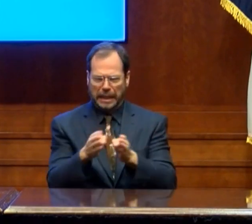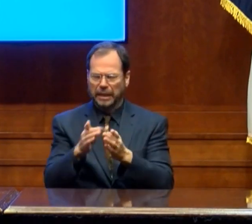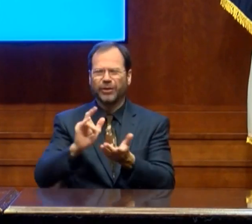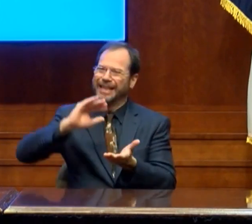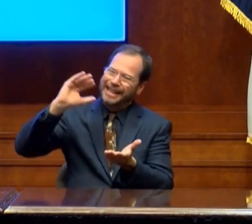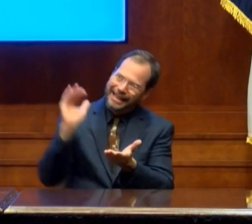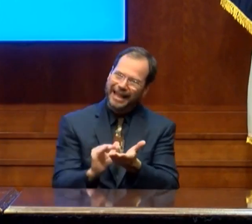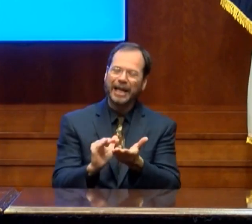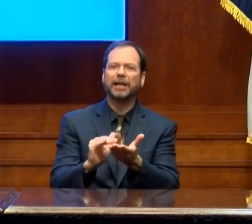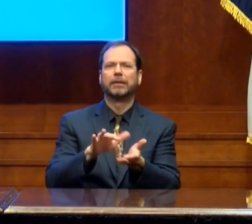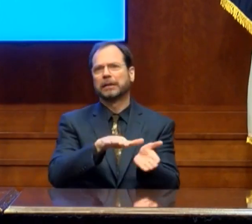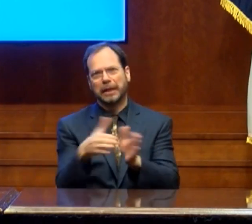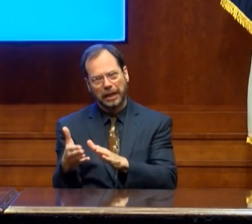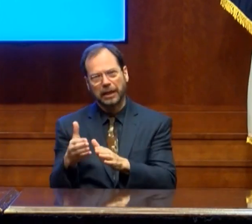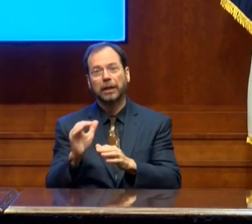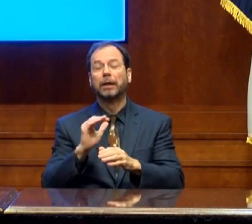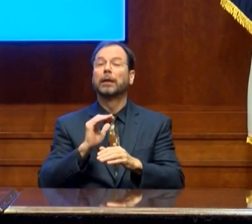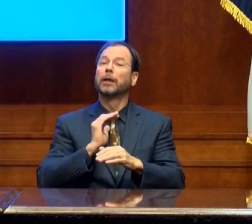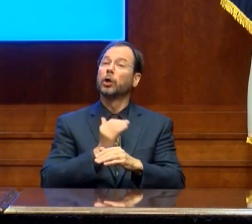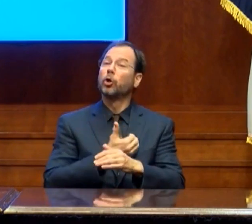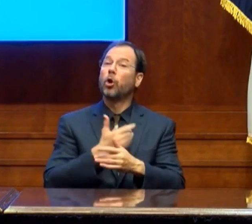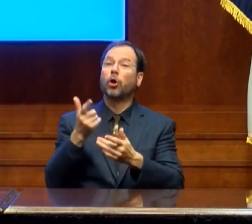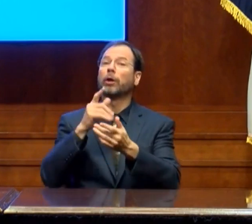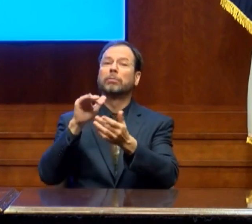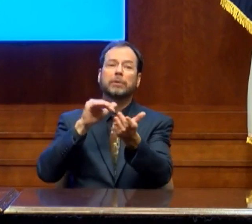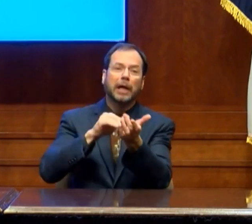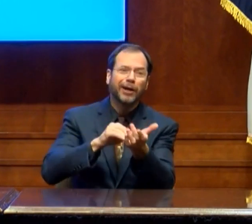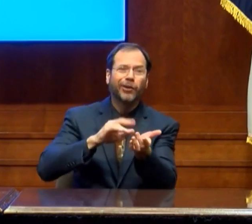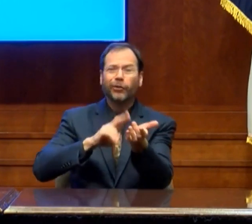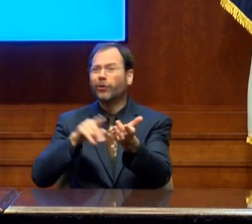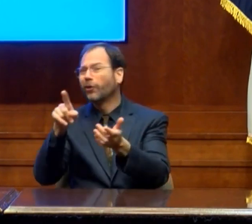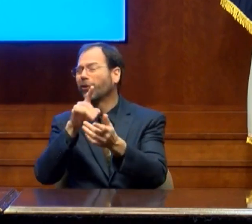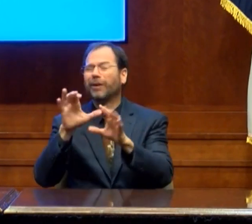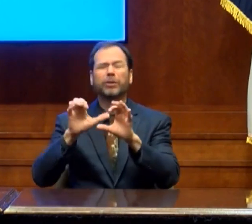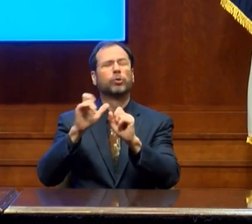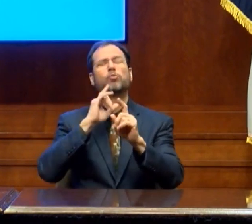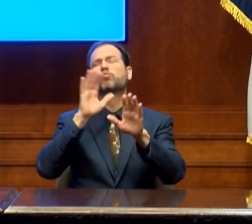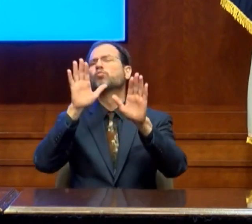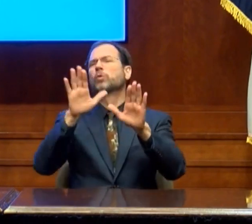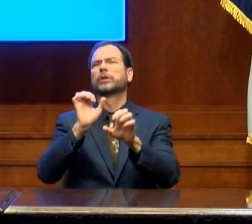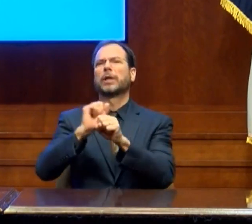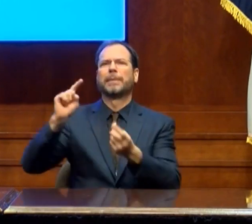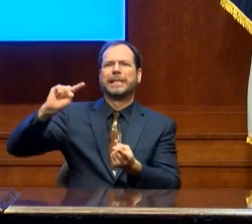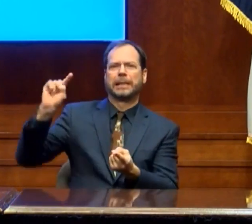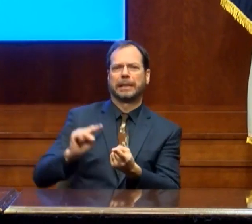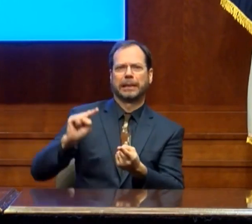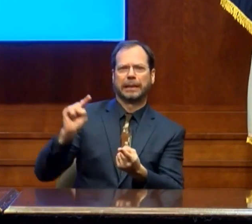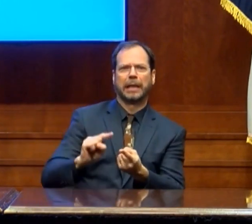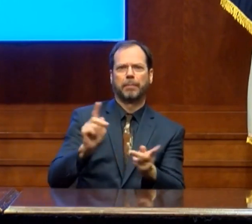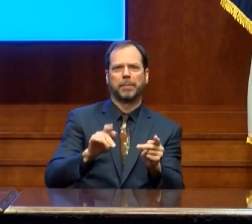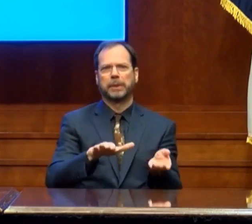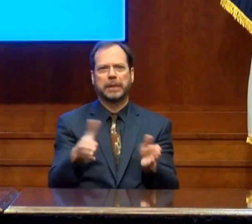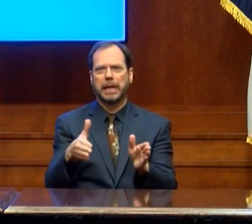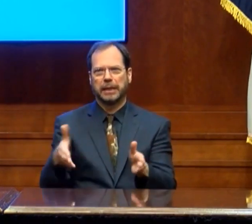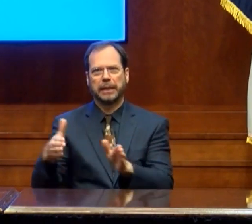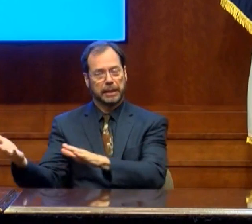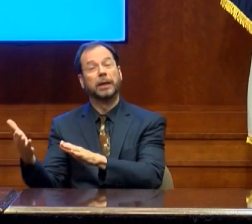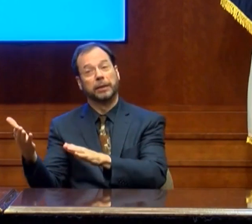life. And because of our healthcare professionals and the terrific job they've been doing, they have done an excellent job of minimizing the loss of